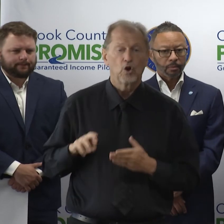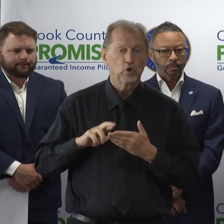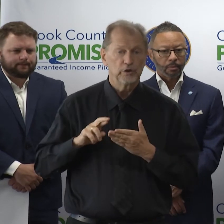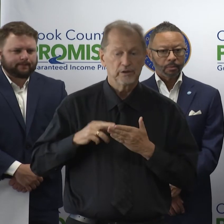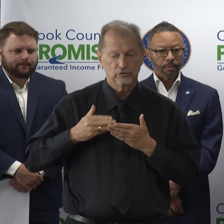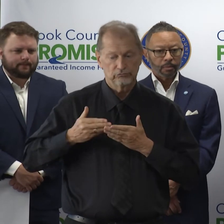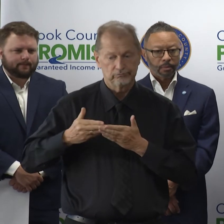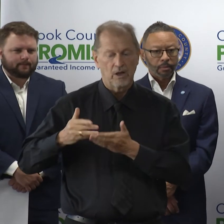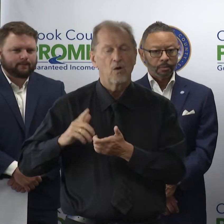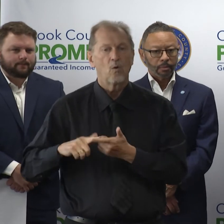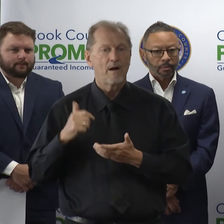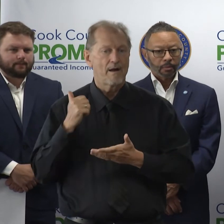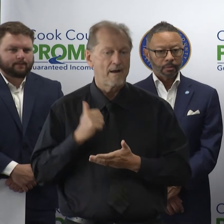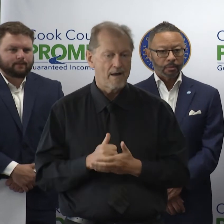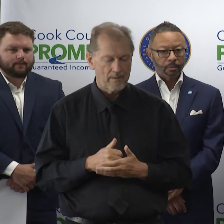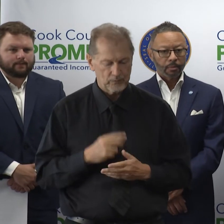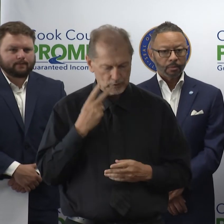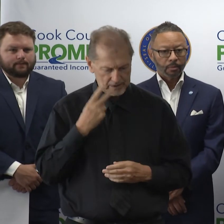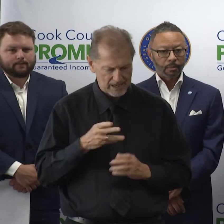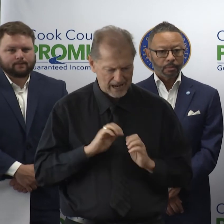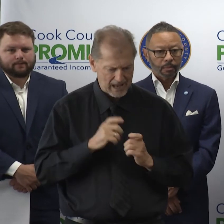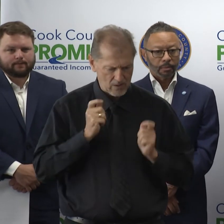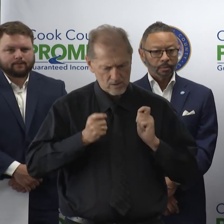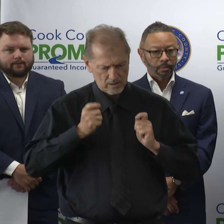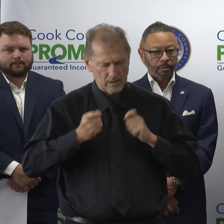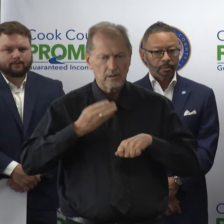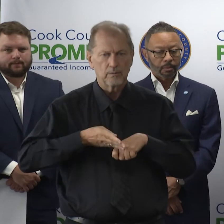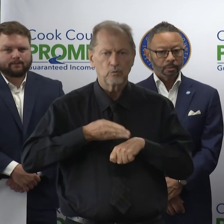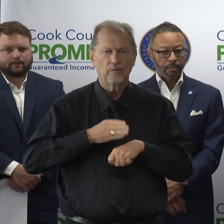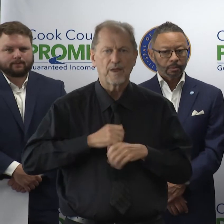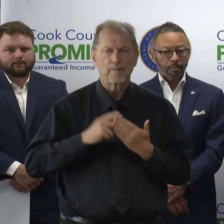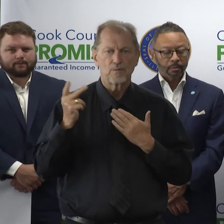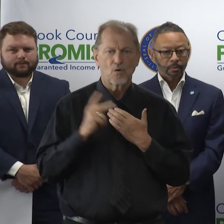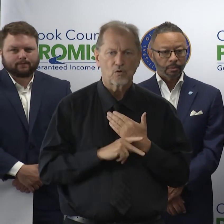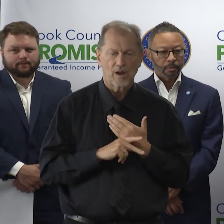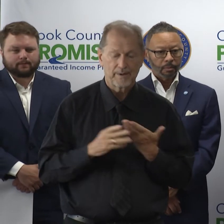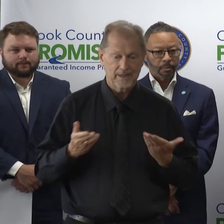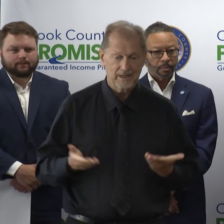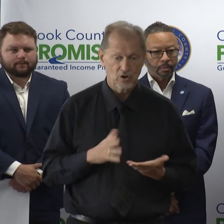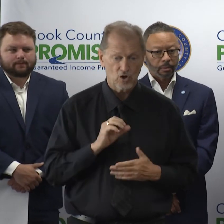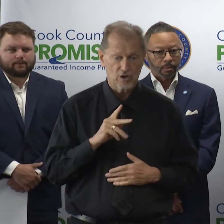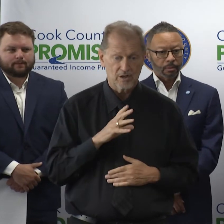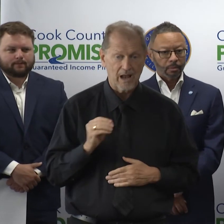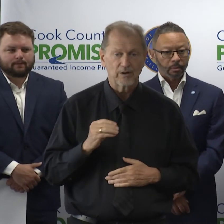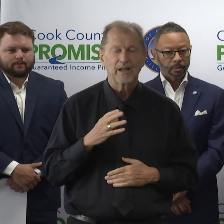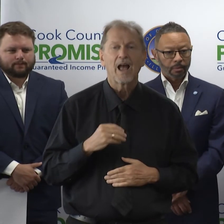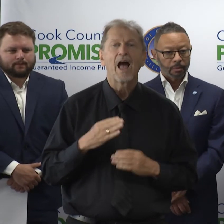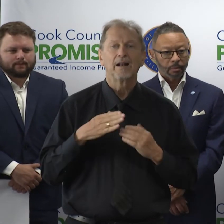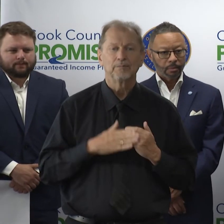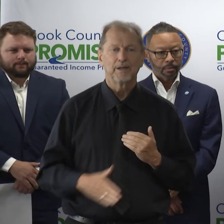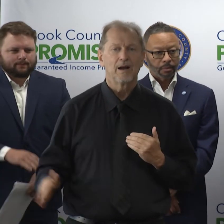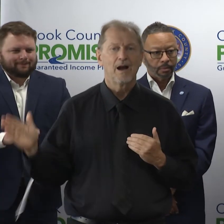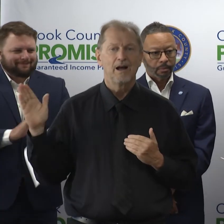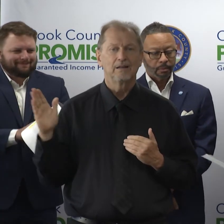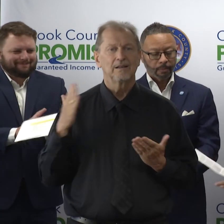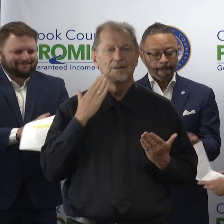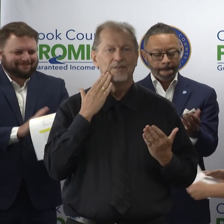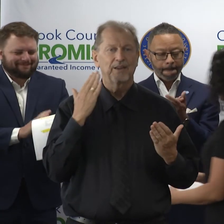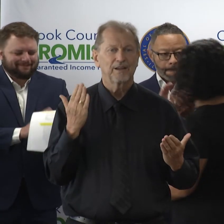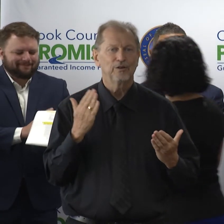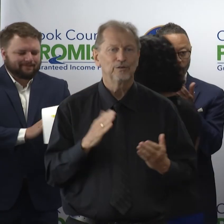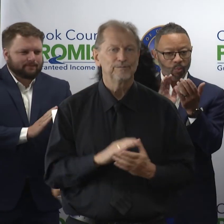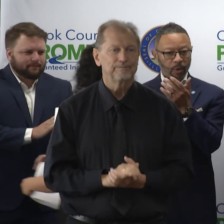inform future iterations of guaranteed income programs, both here in Cook County and beyond. Thank you.